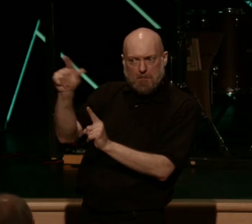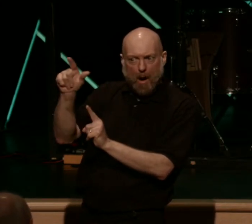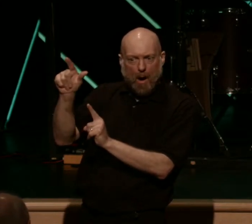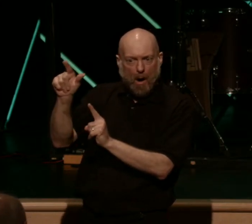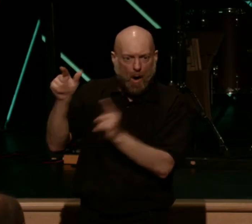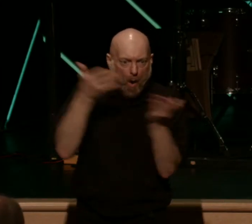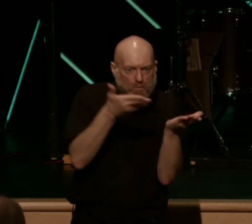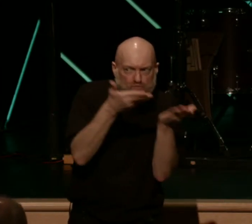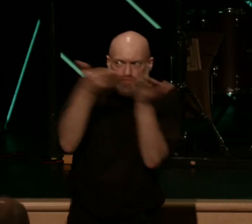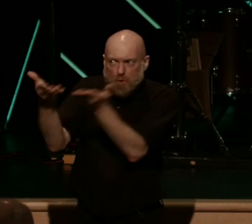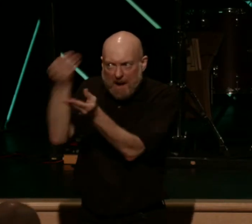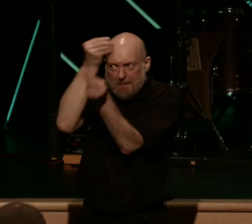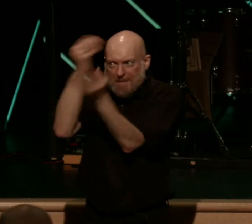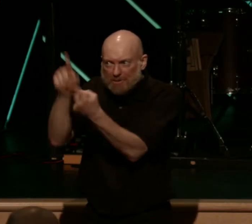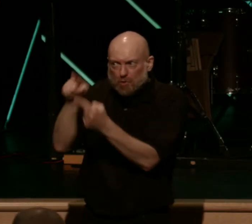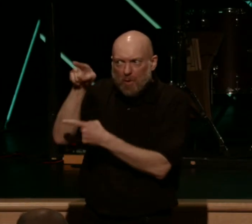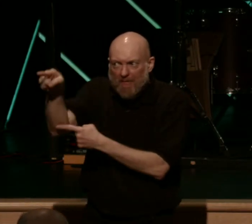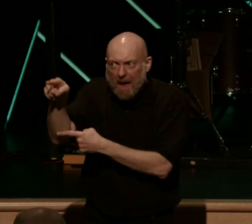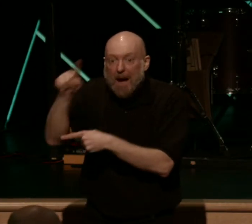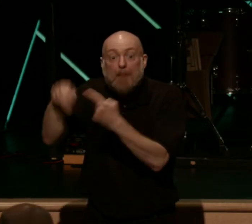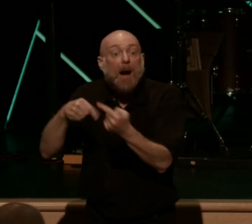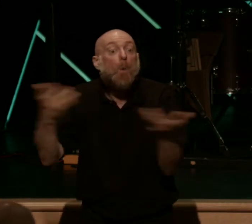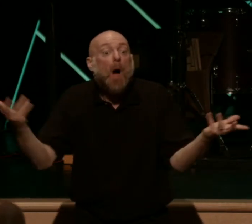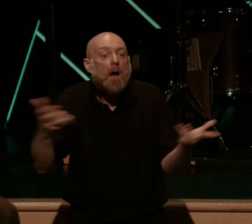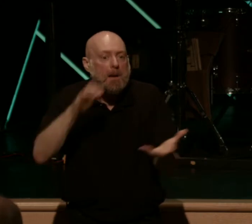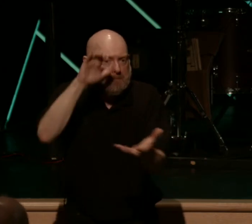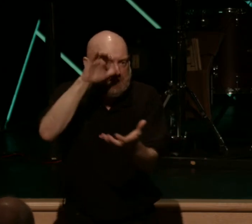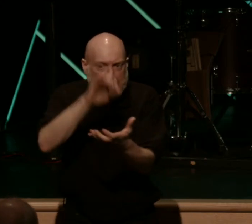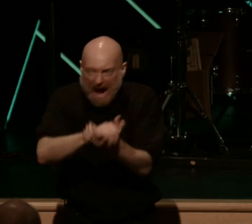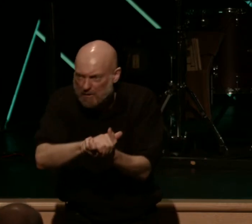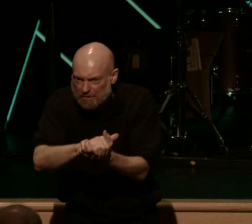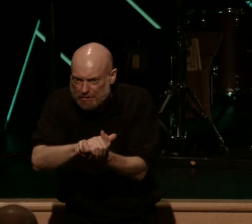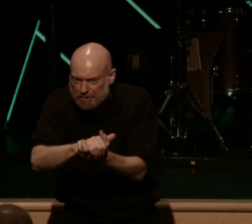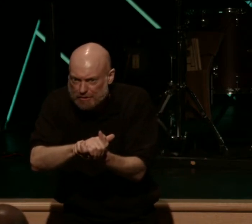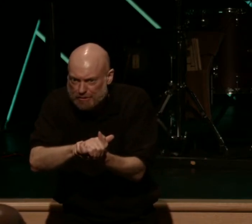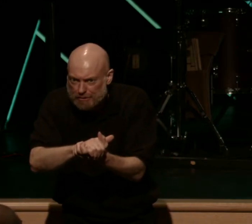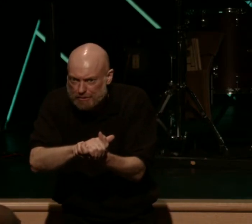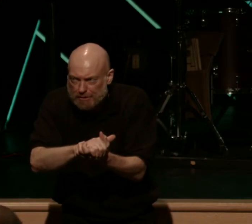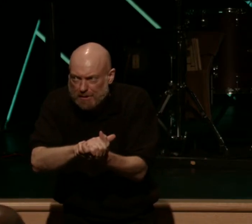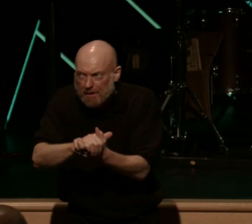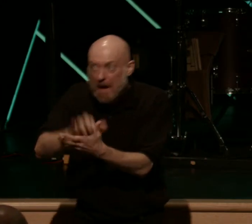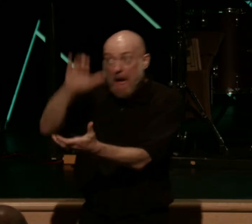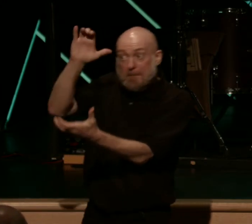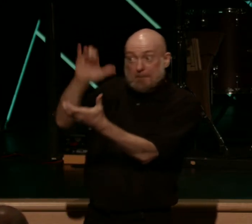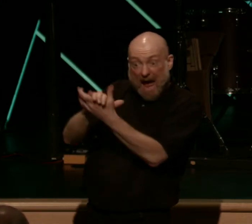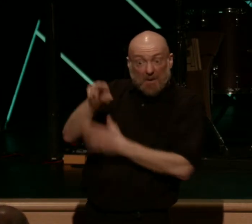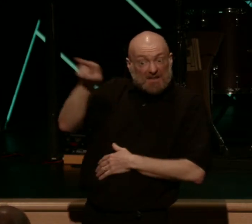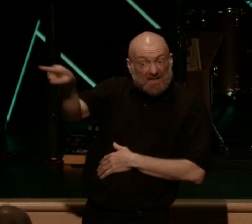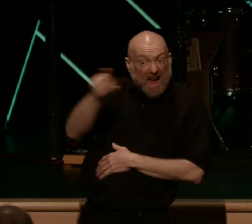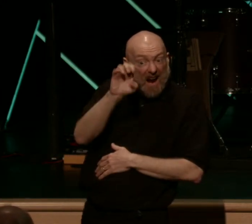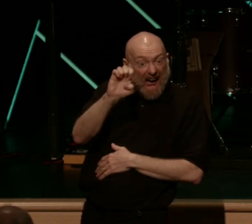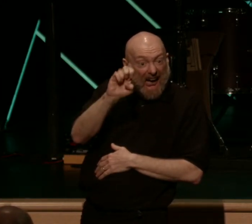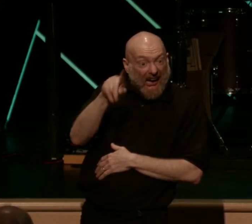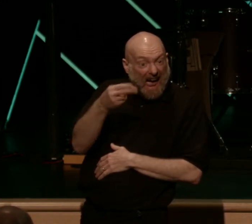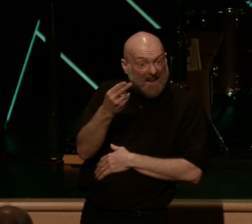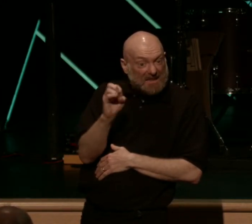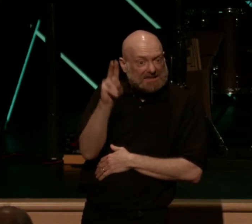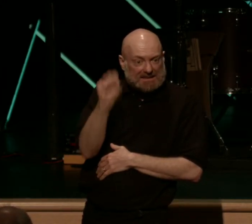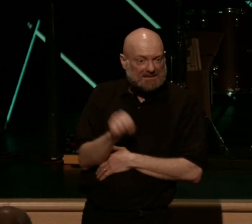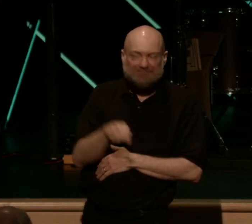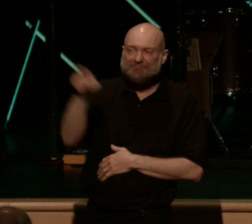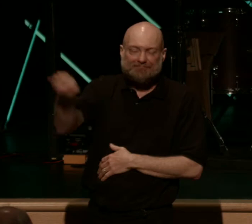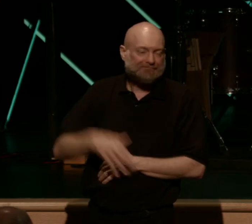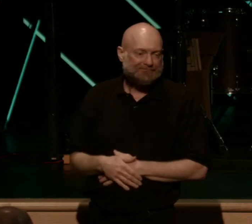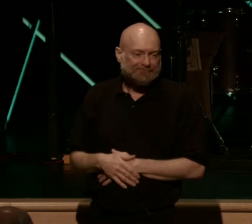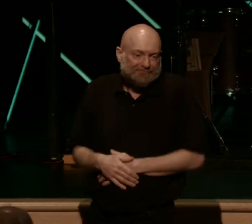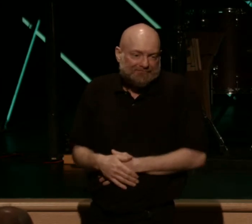bring a message to them about marriage. Now, marriage in Ephesus was something that was not taken